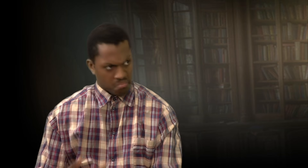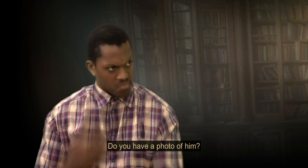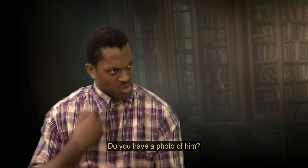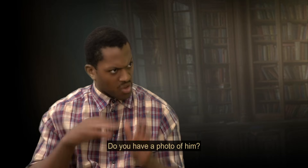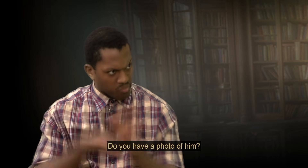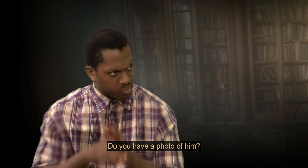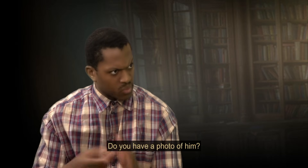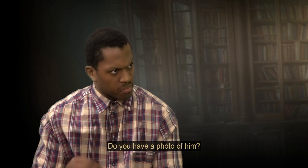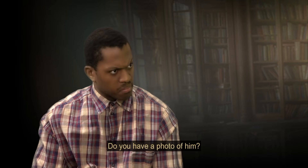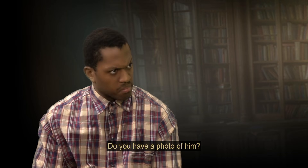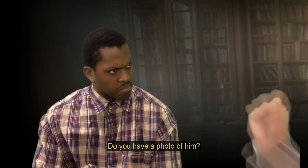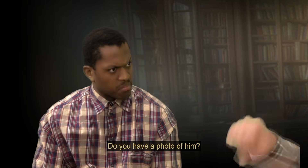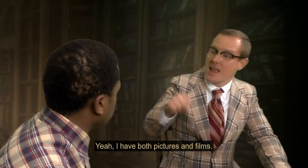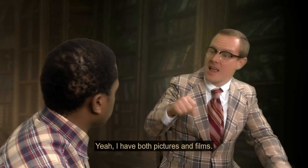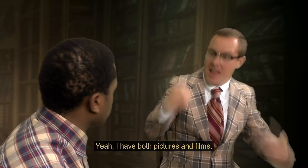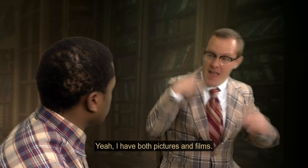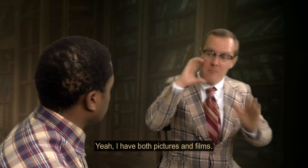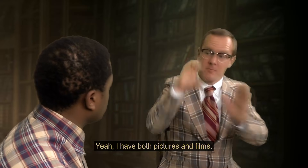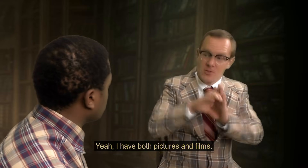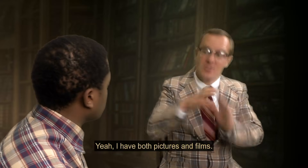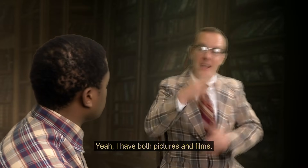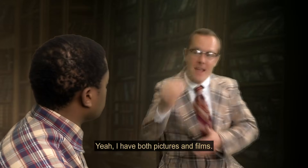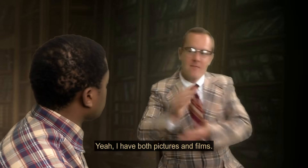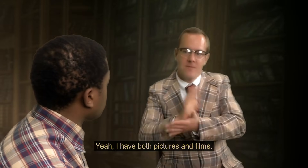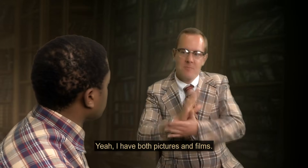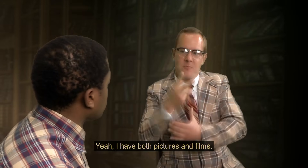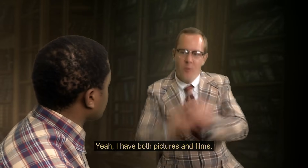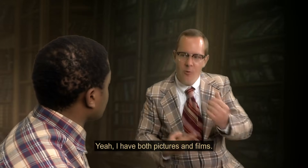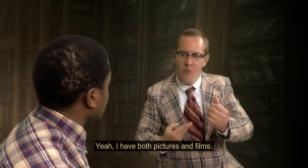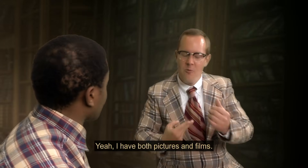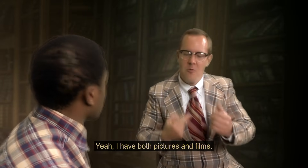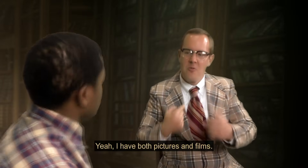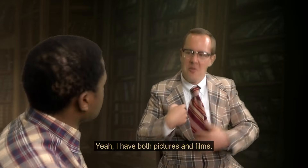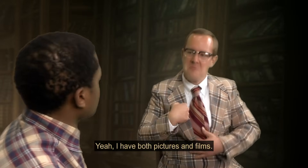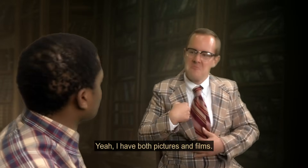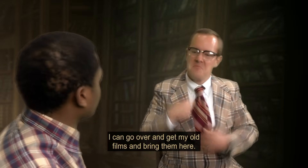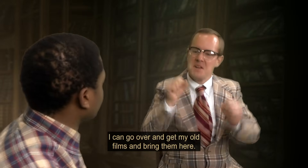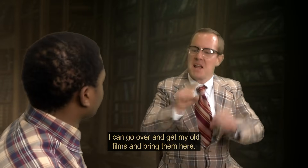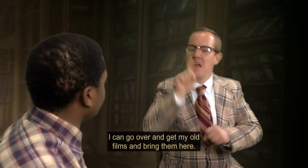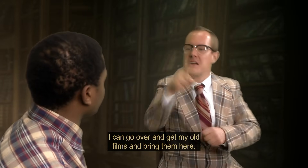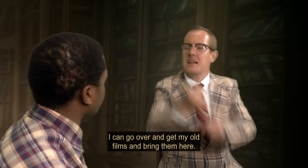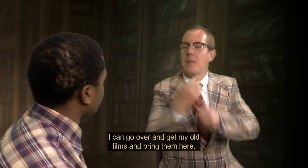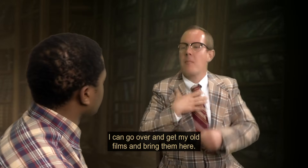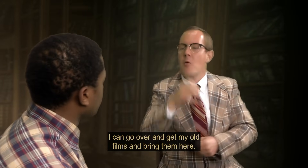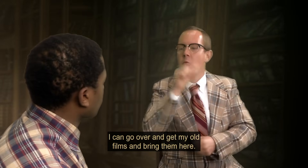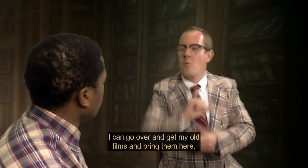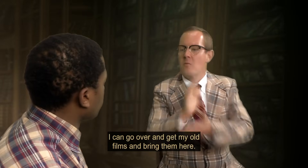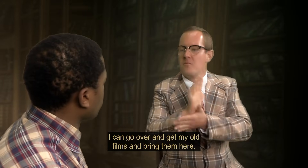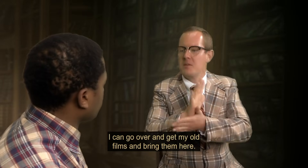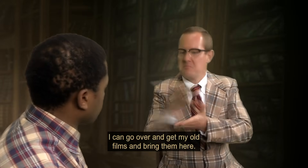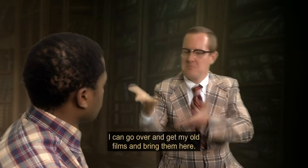Do you have a photo of him? Yeah, I have both pictures and films. I can go over and get my old films and bring them